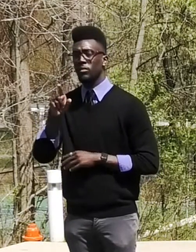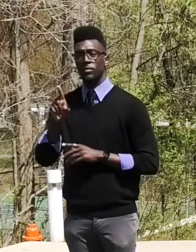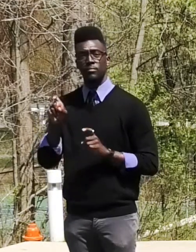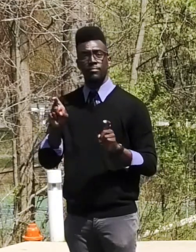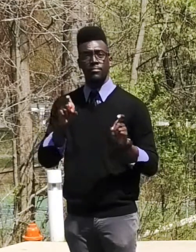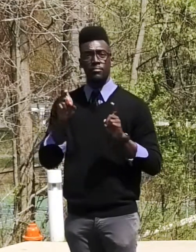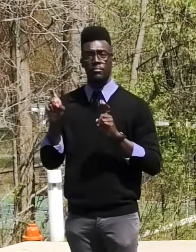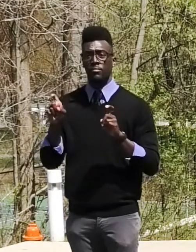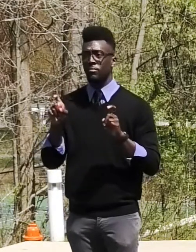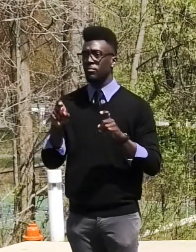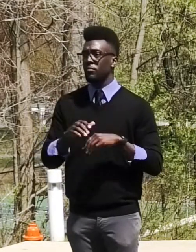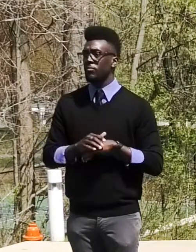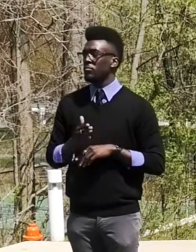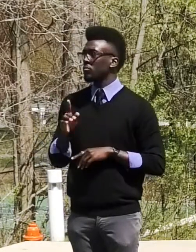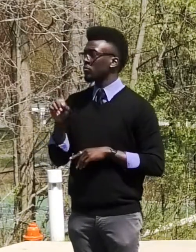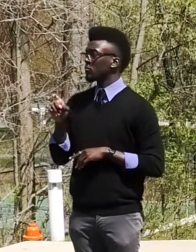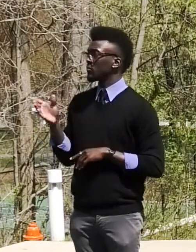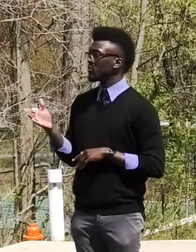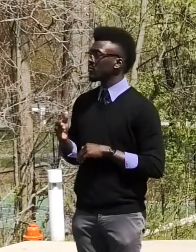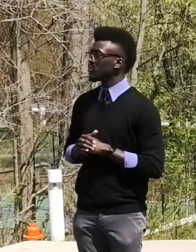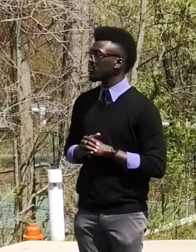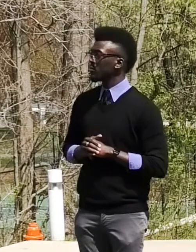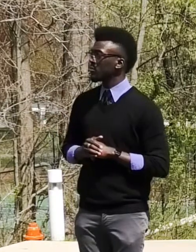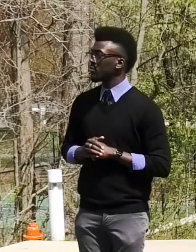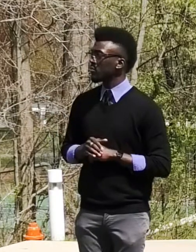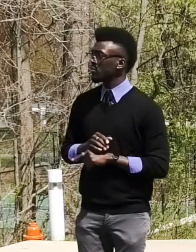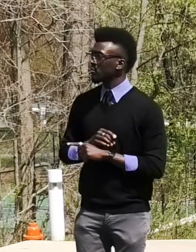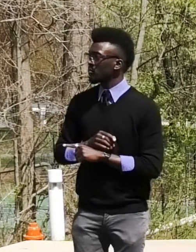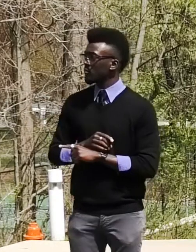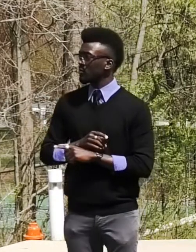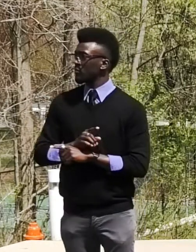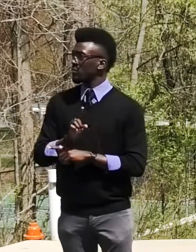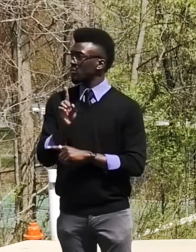up? Yes, ma'am. That's on.